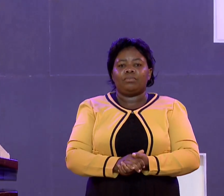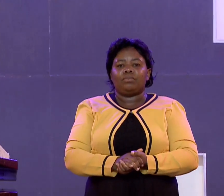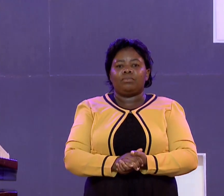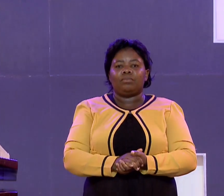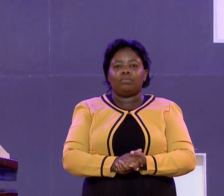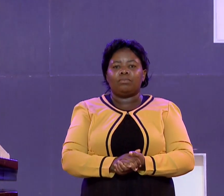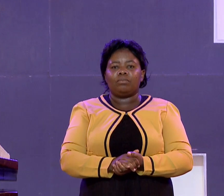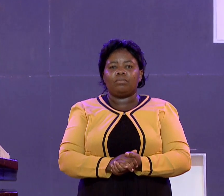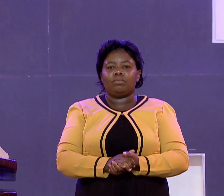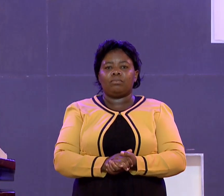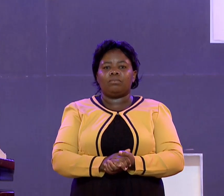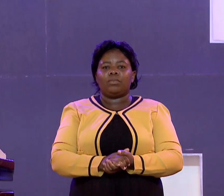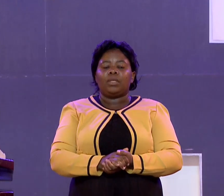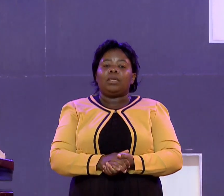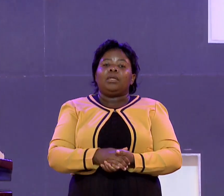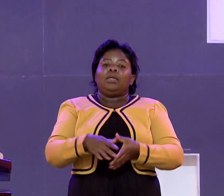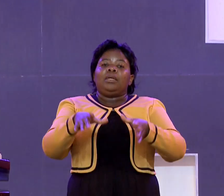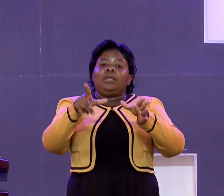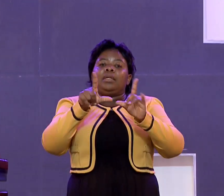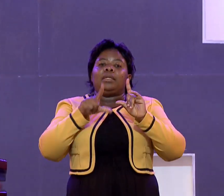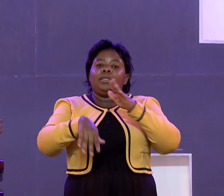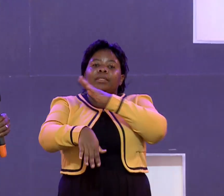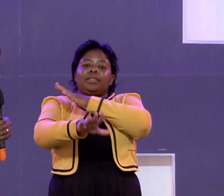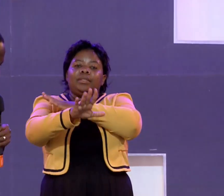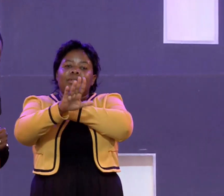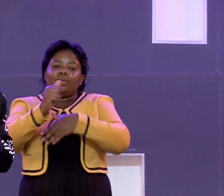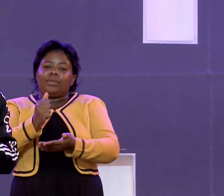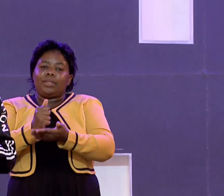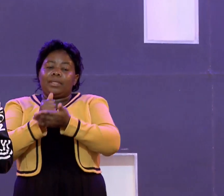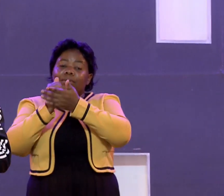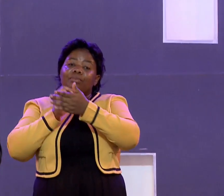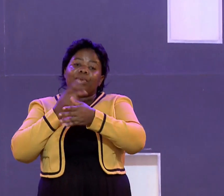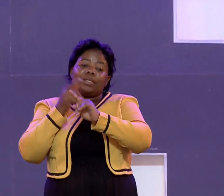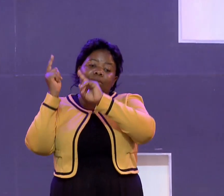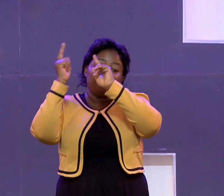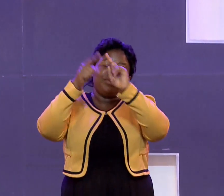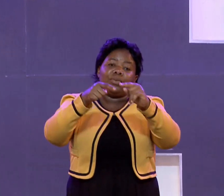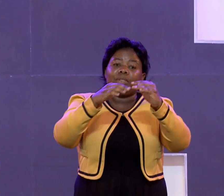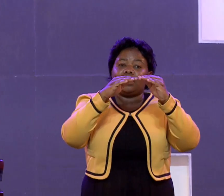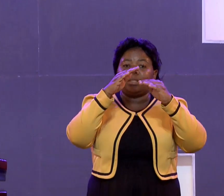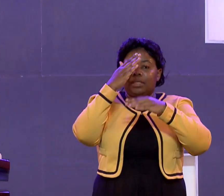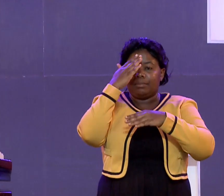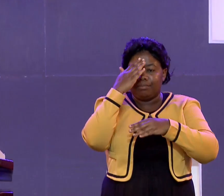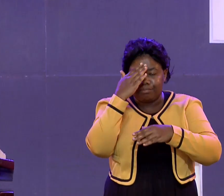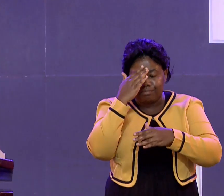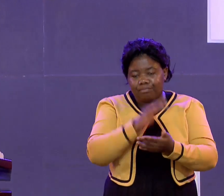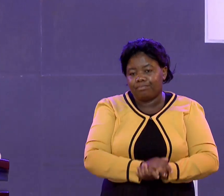week, let God bring us to that place of humility. I